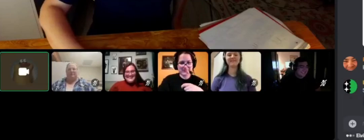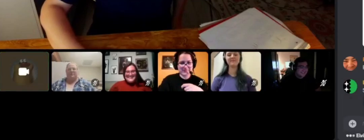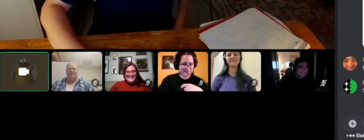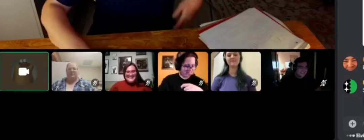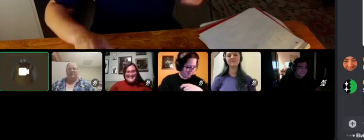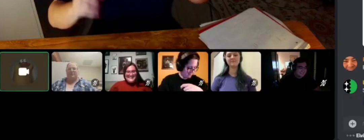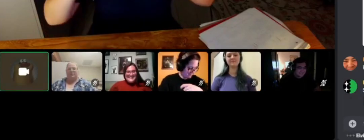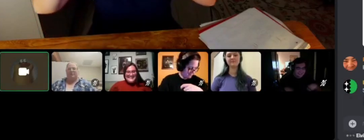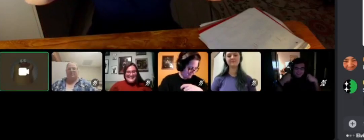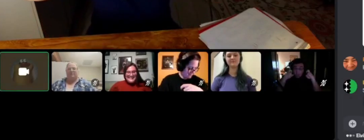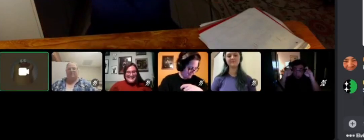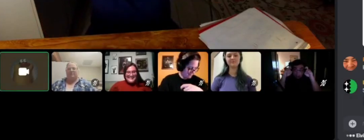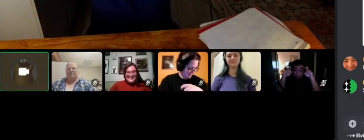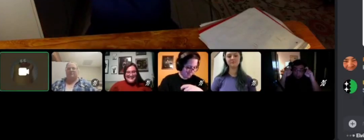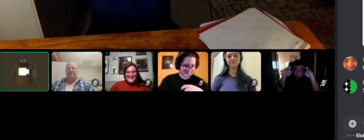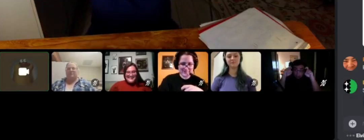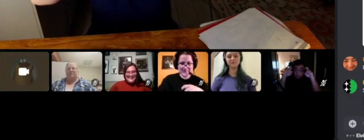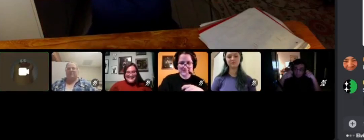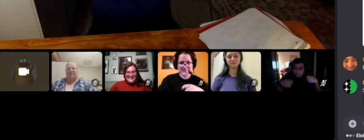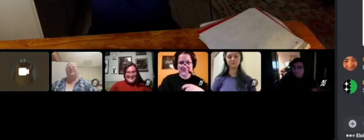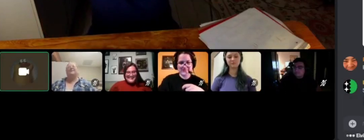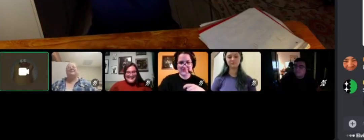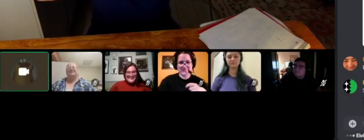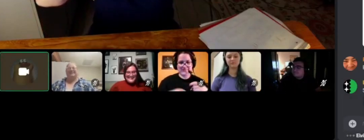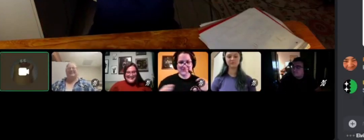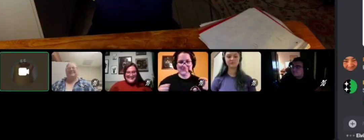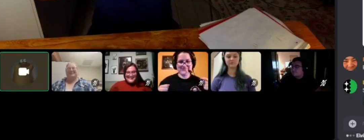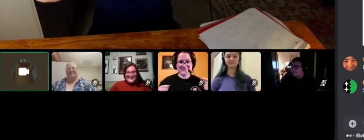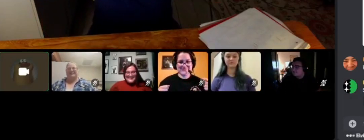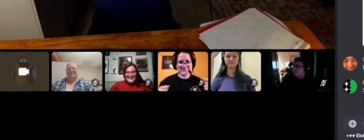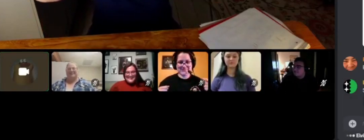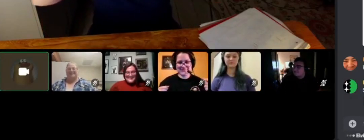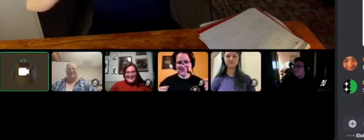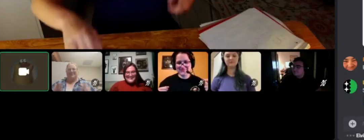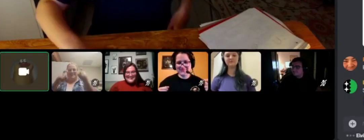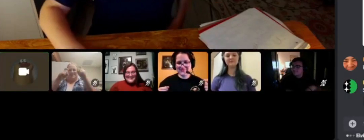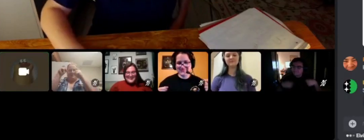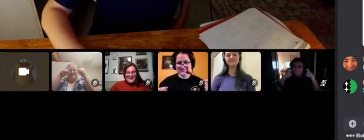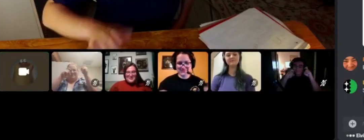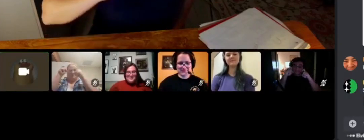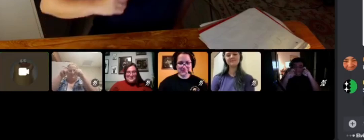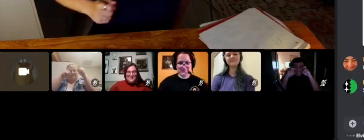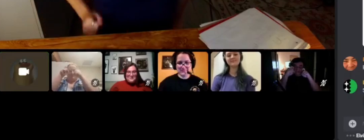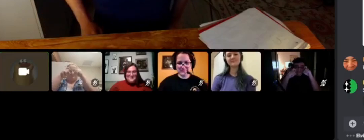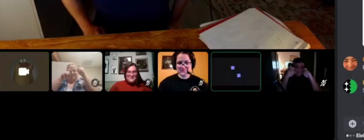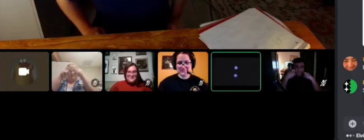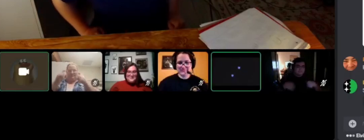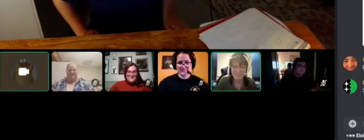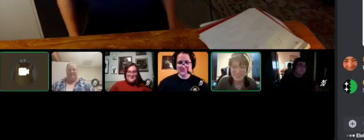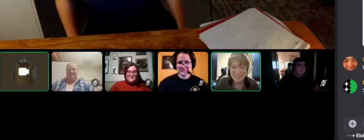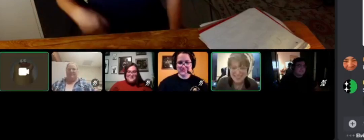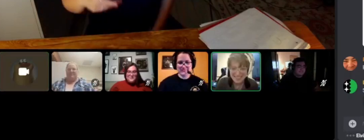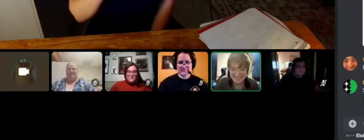They often resemble your eyebrows, which is why they go like that. Who? What are